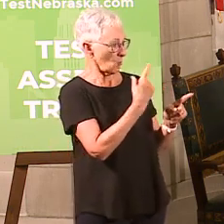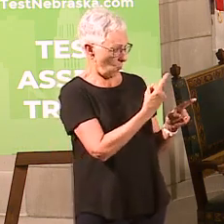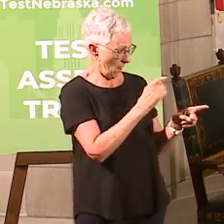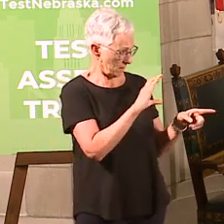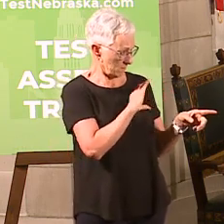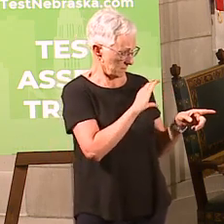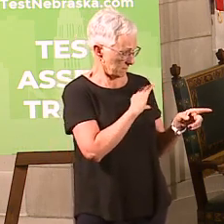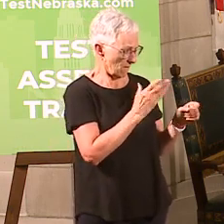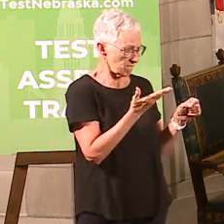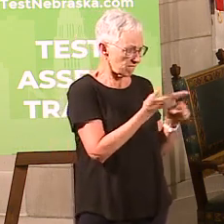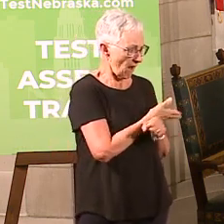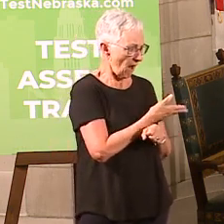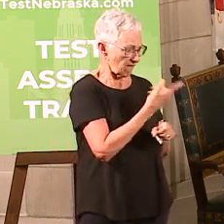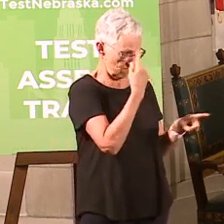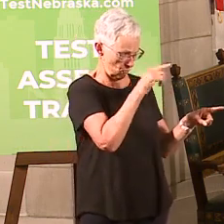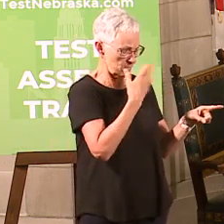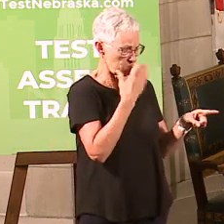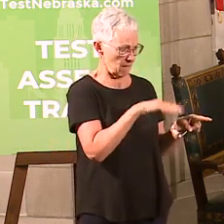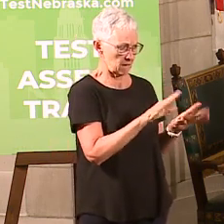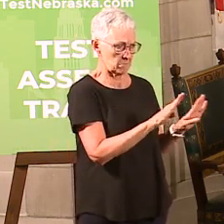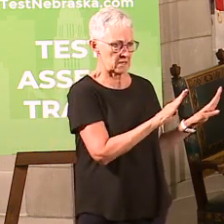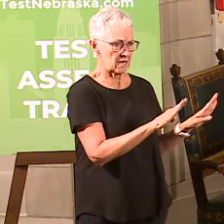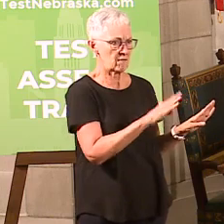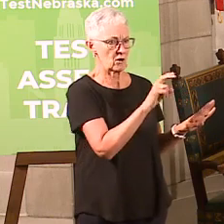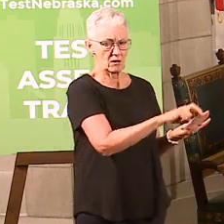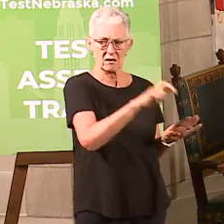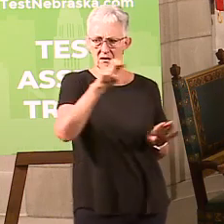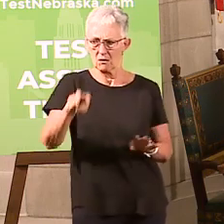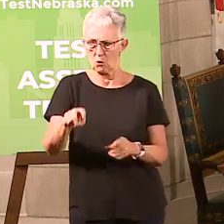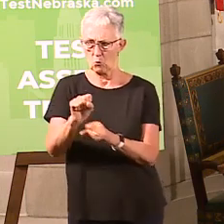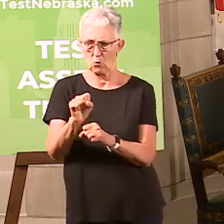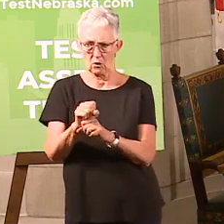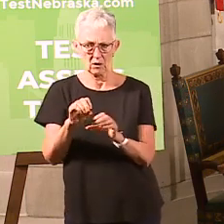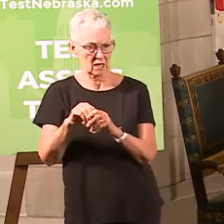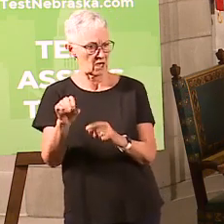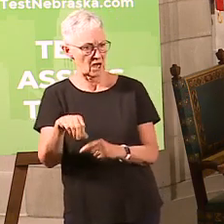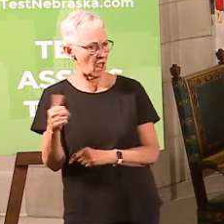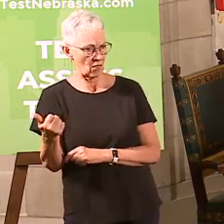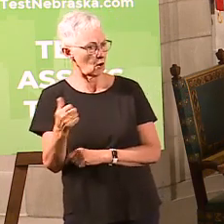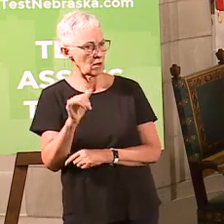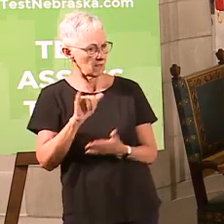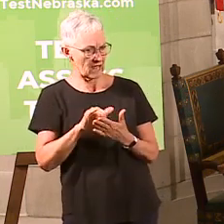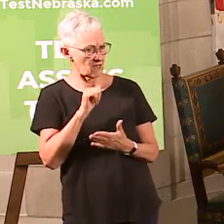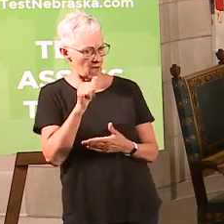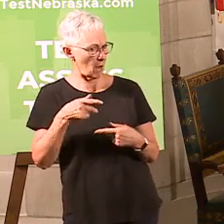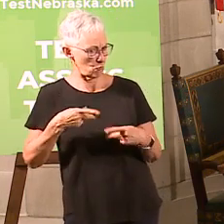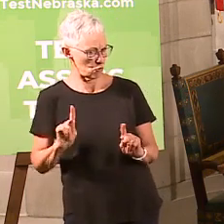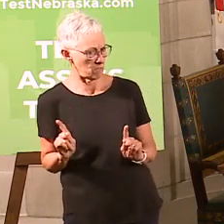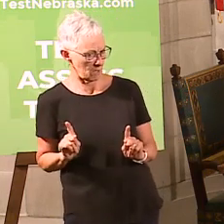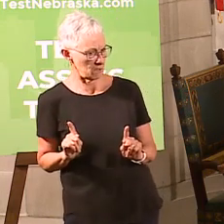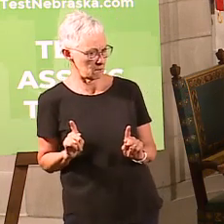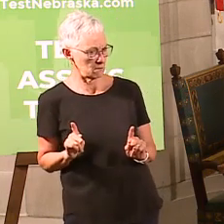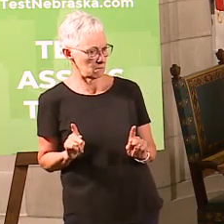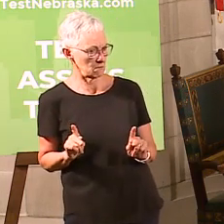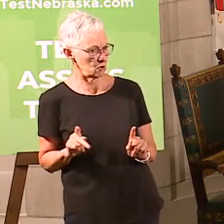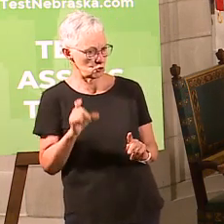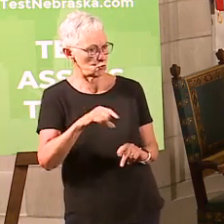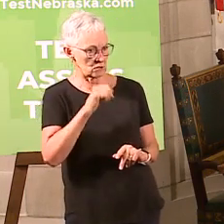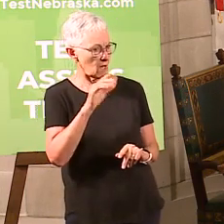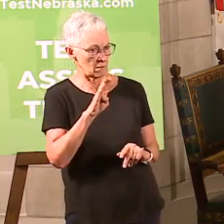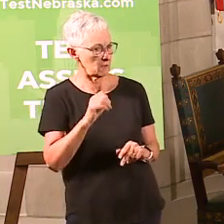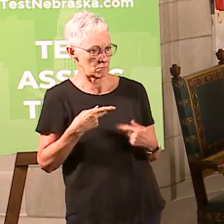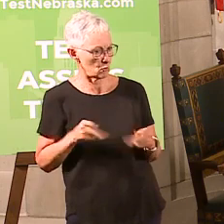we're tracking that. So there were a number of other reforms in that bill that were very good with regard to holding law enforcement accountable. And if